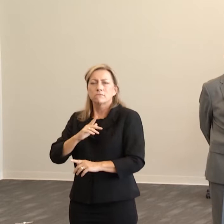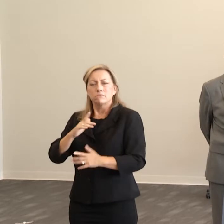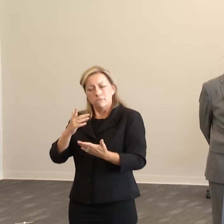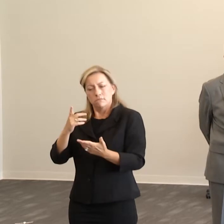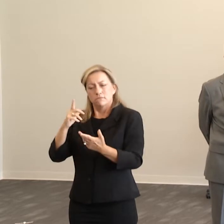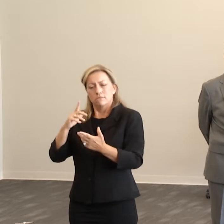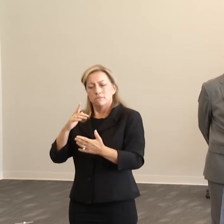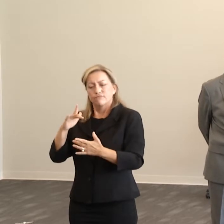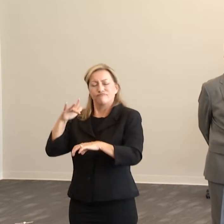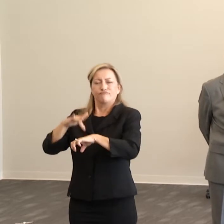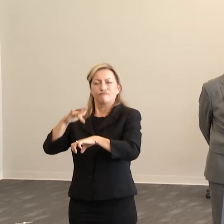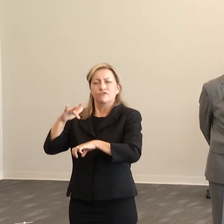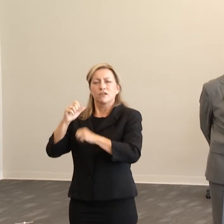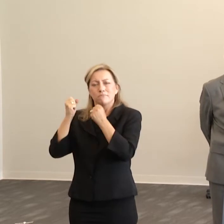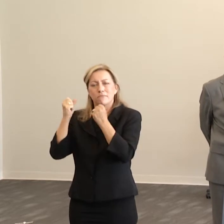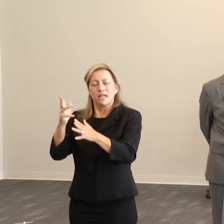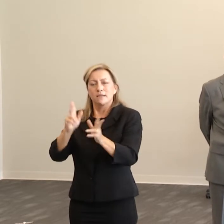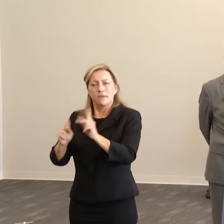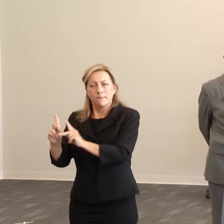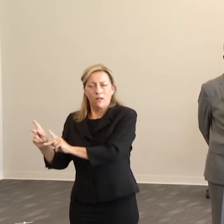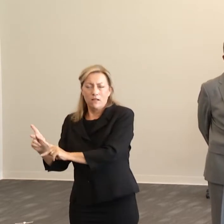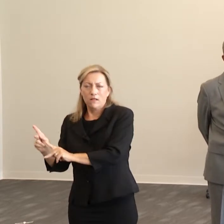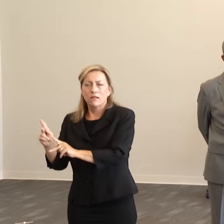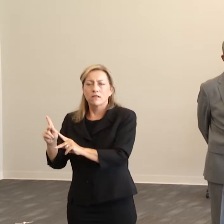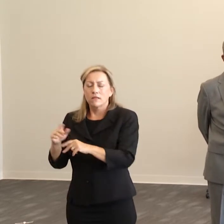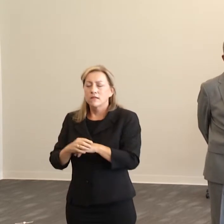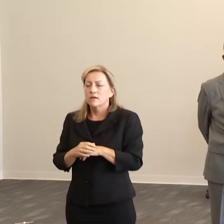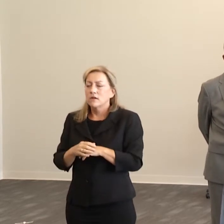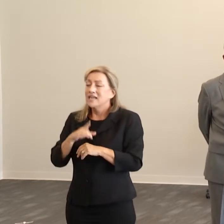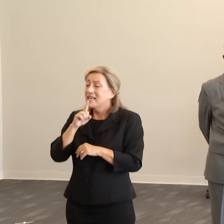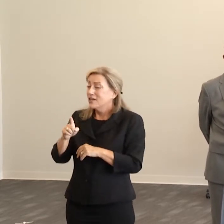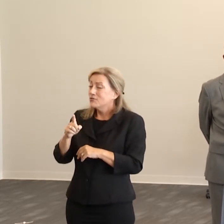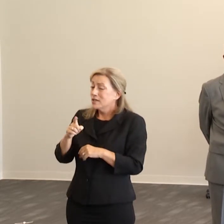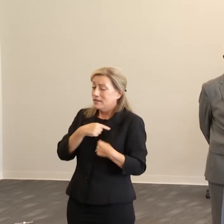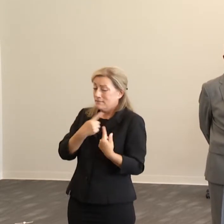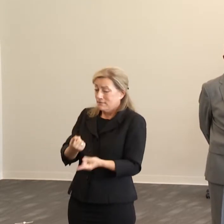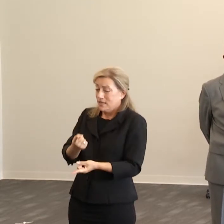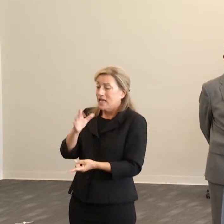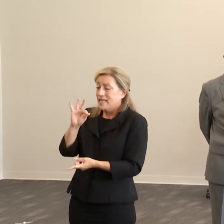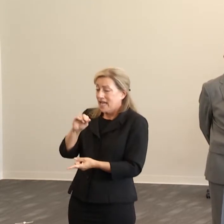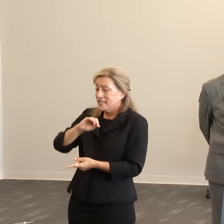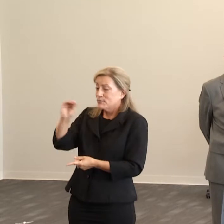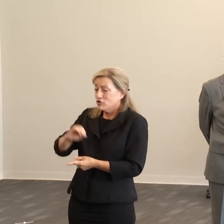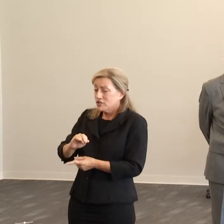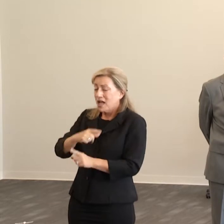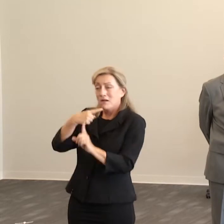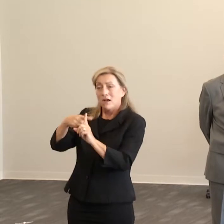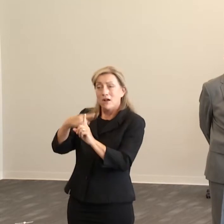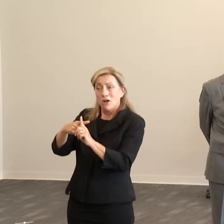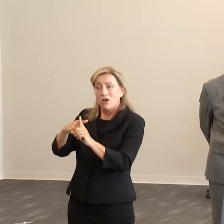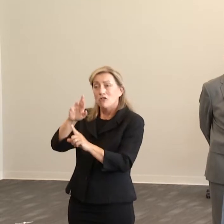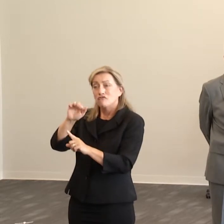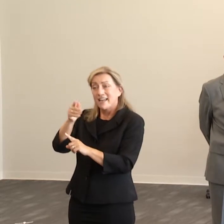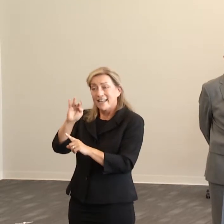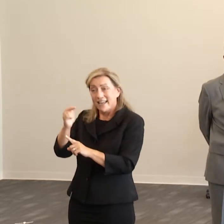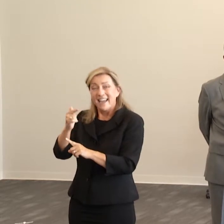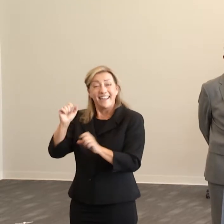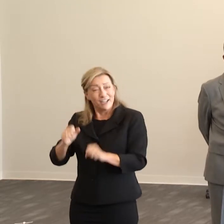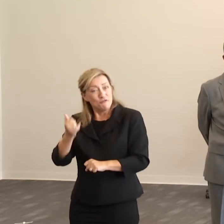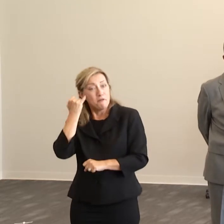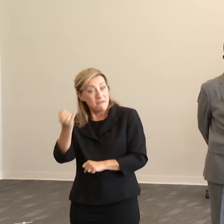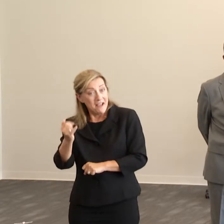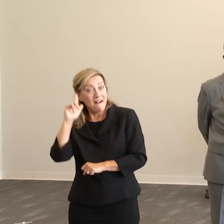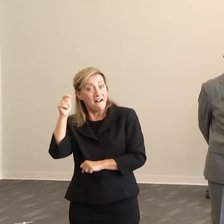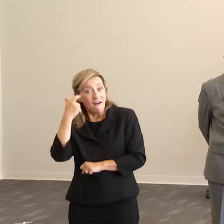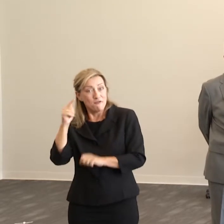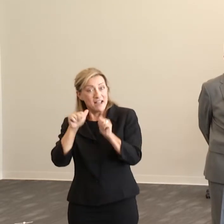the Postal Service in this country has a 90% favorable rating. Can you imagine a government agency with a 90%